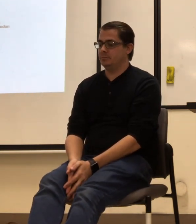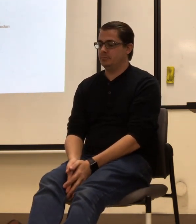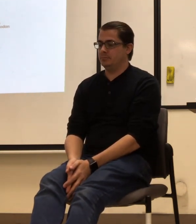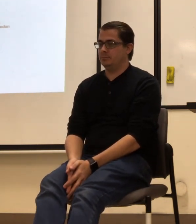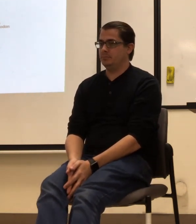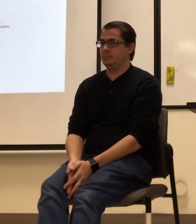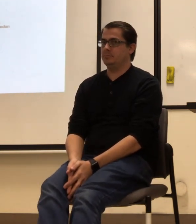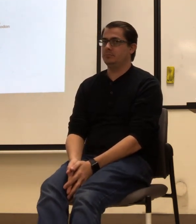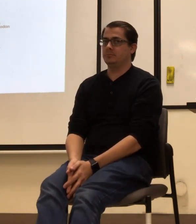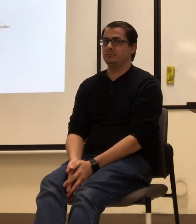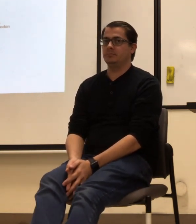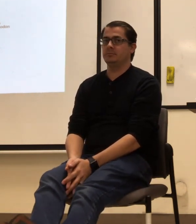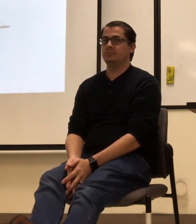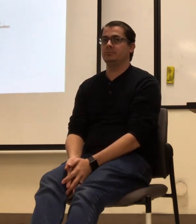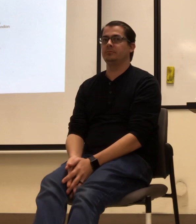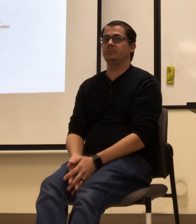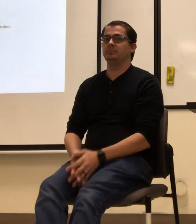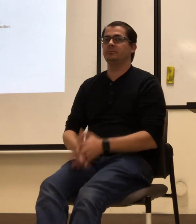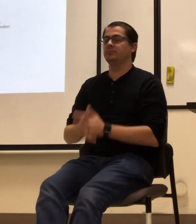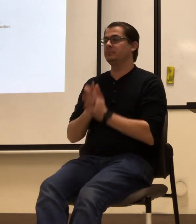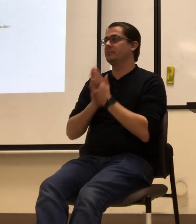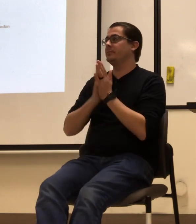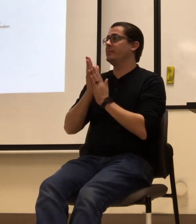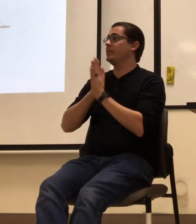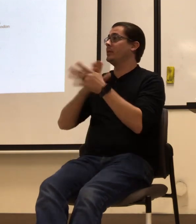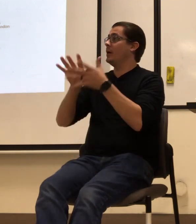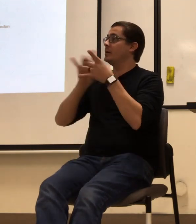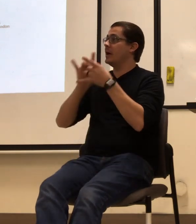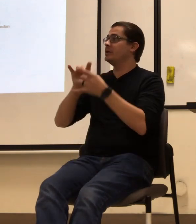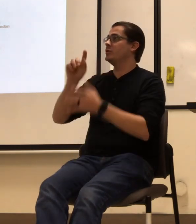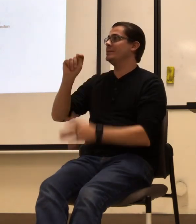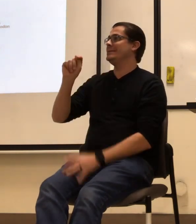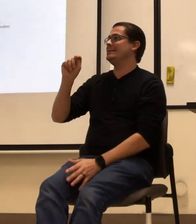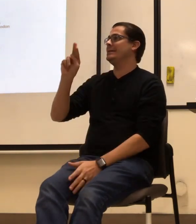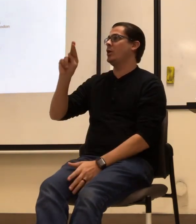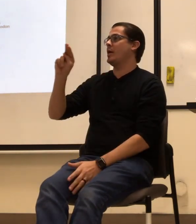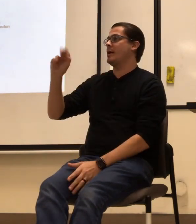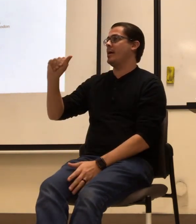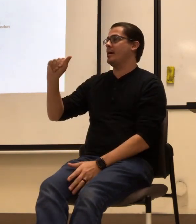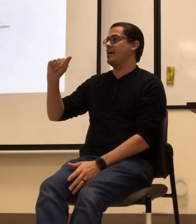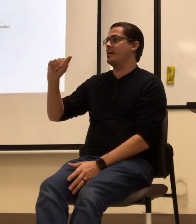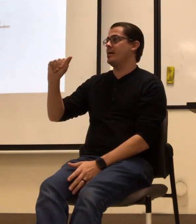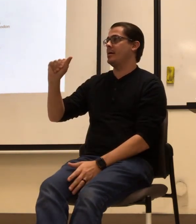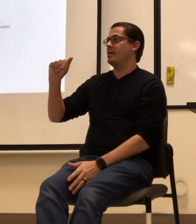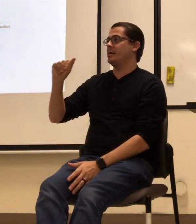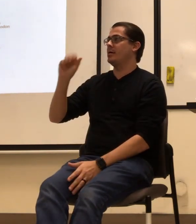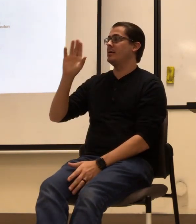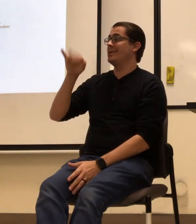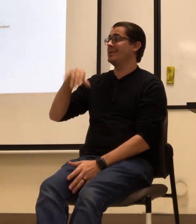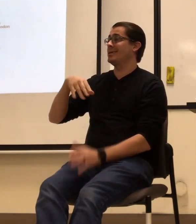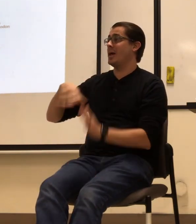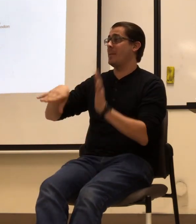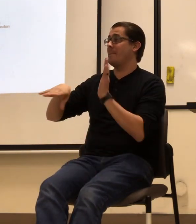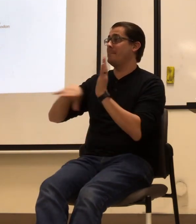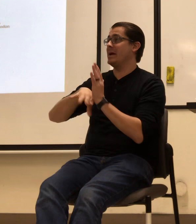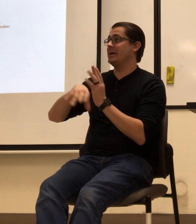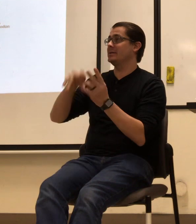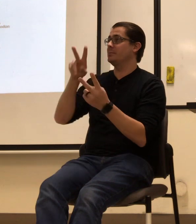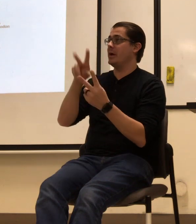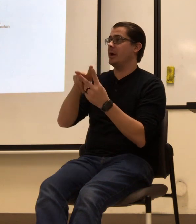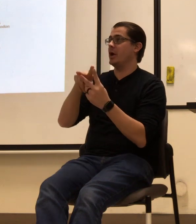Attached to my tRNA. So the tRNA is base pairing.